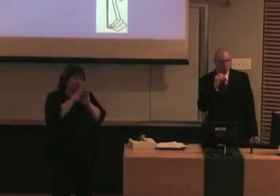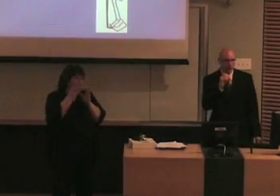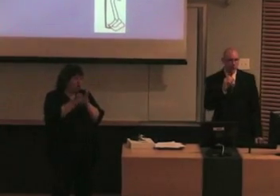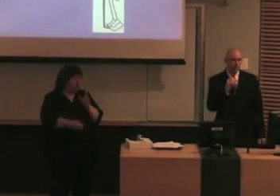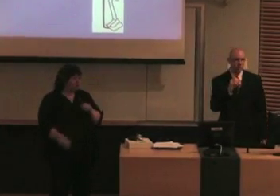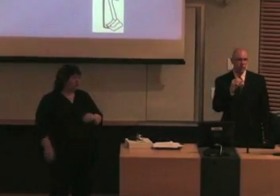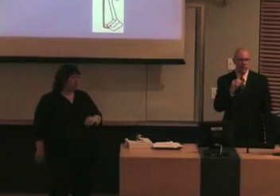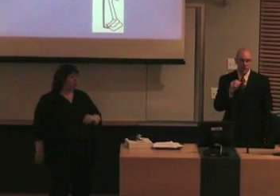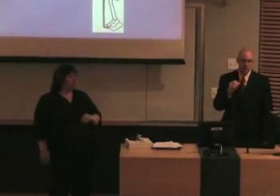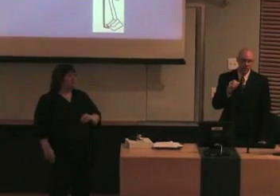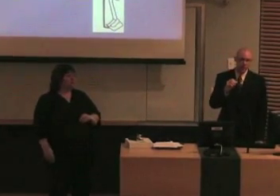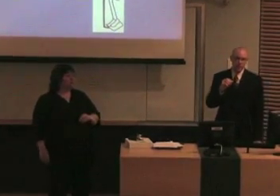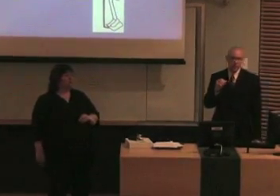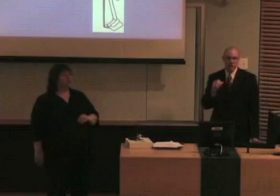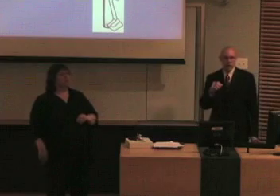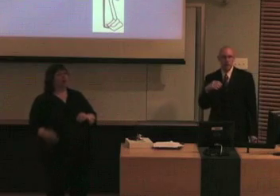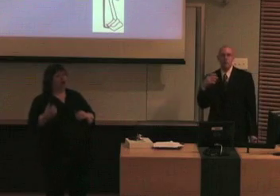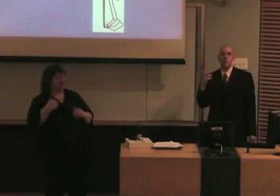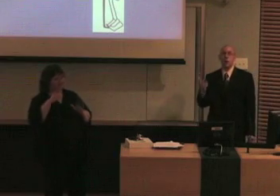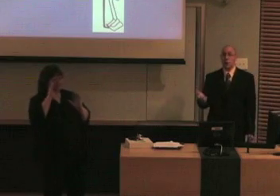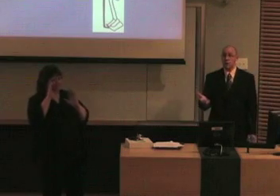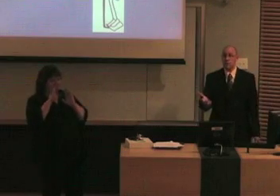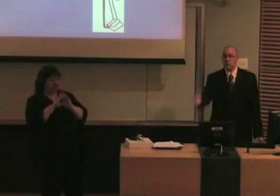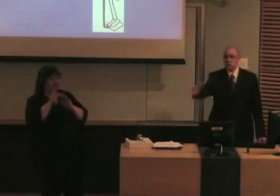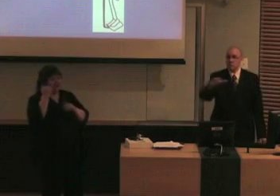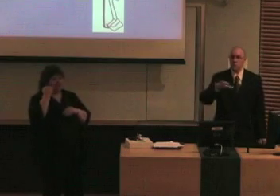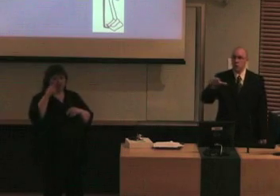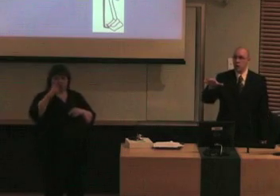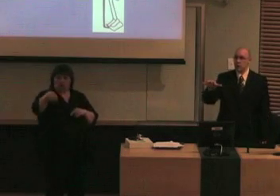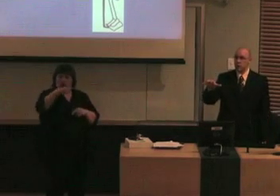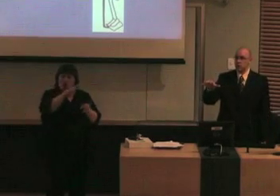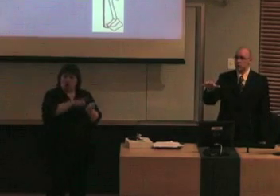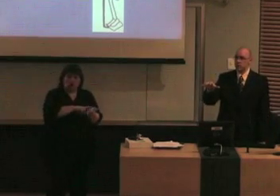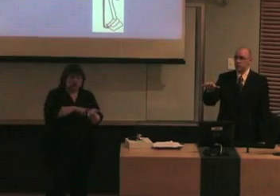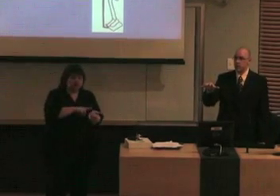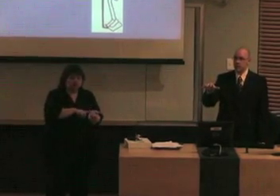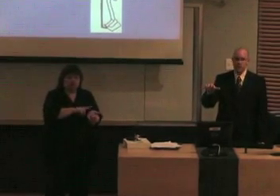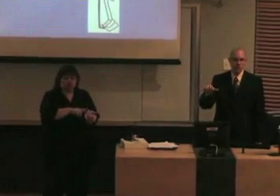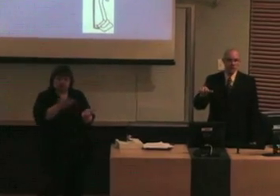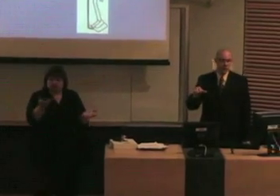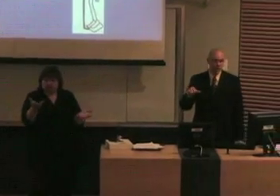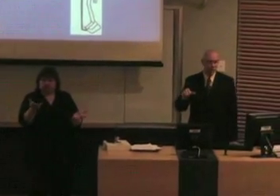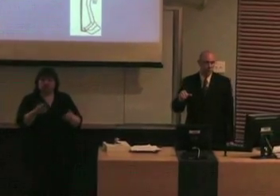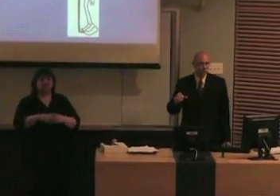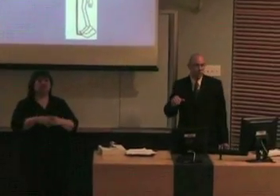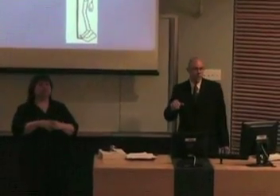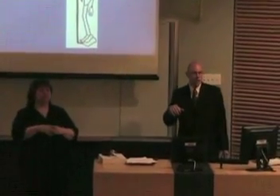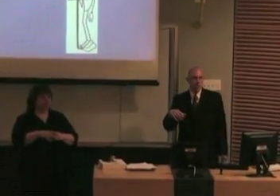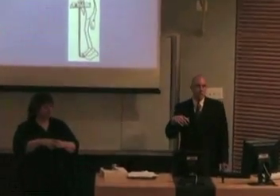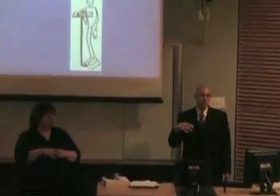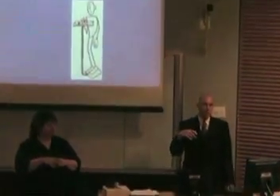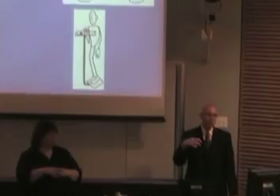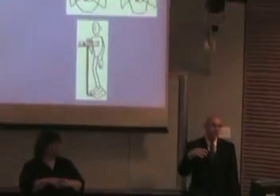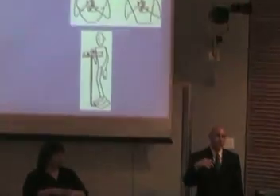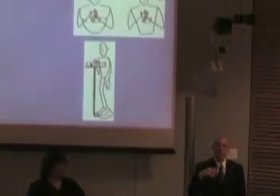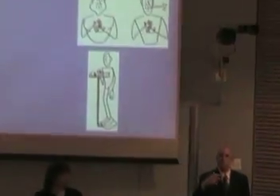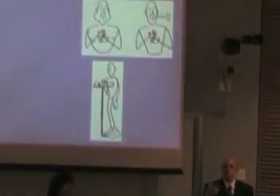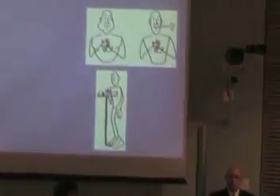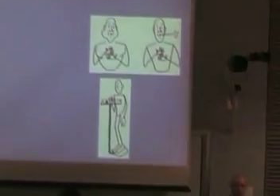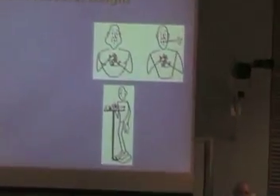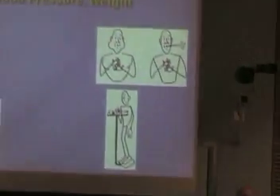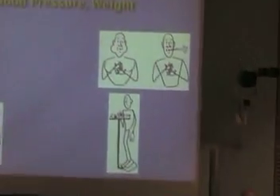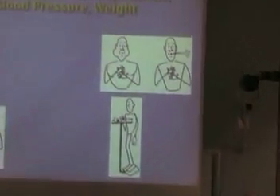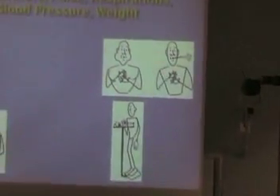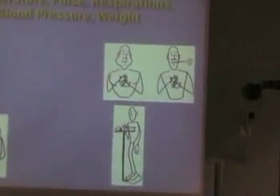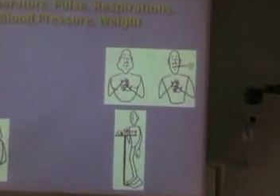explain. There are pictures here that if you're a nurse, some of you are here in this environment, you might want to